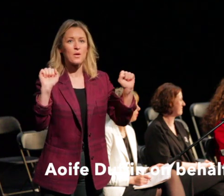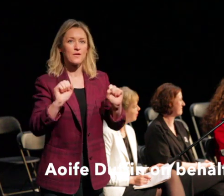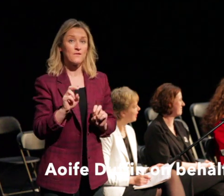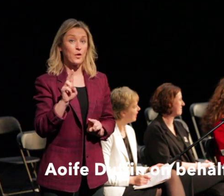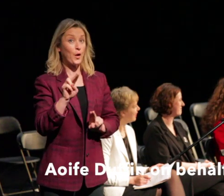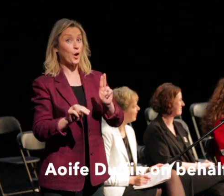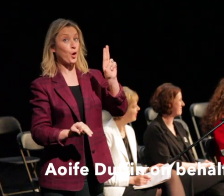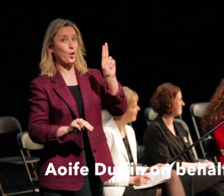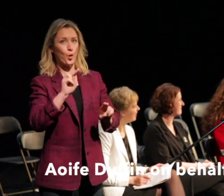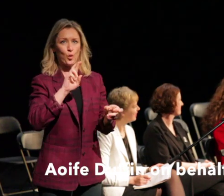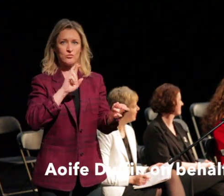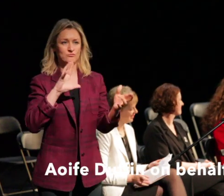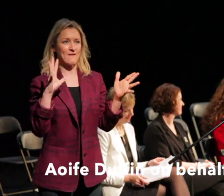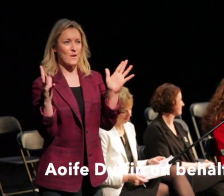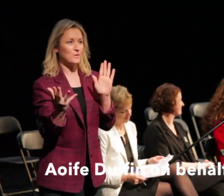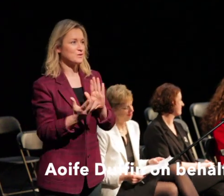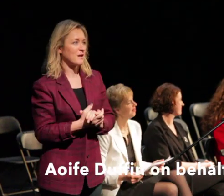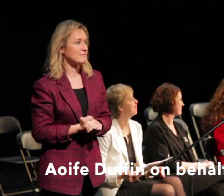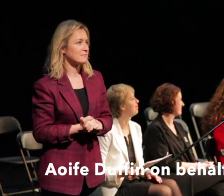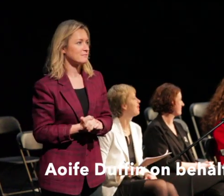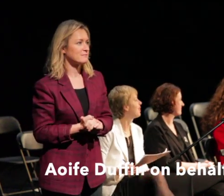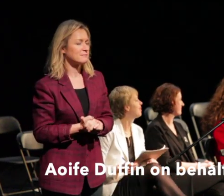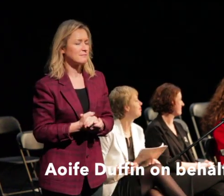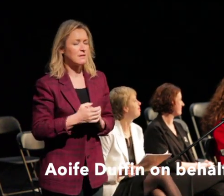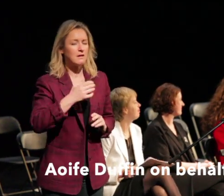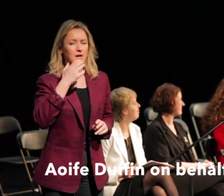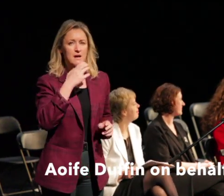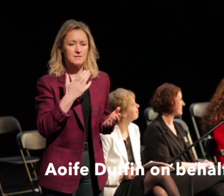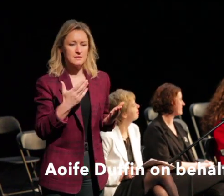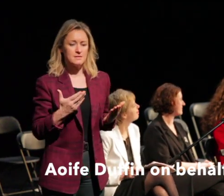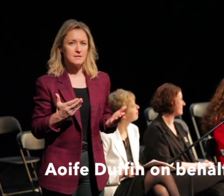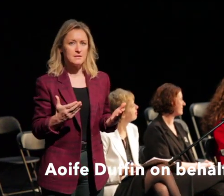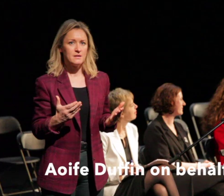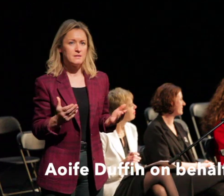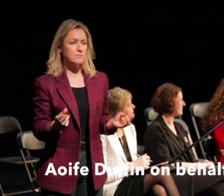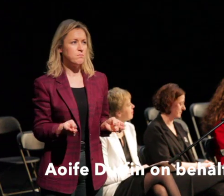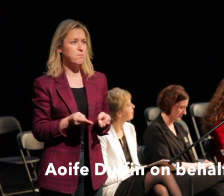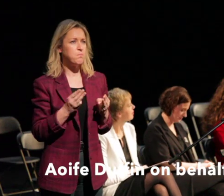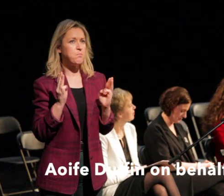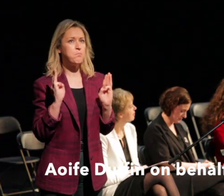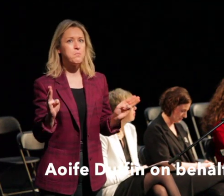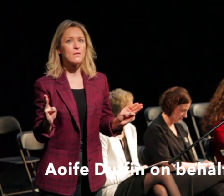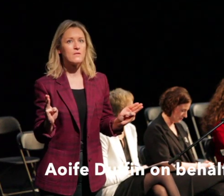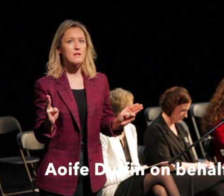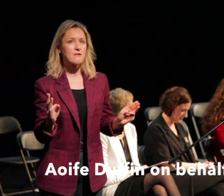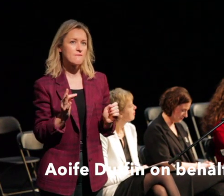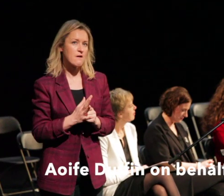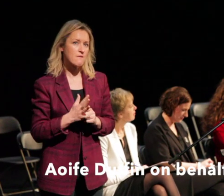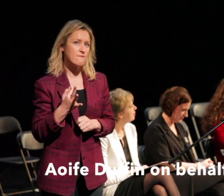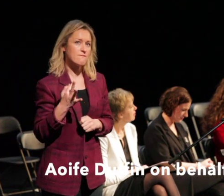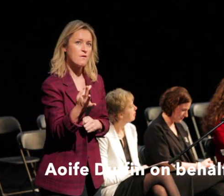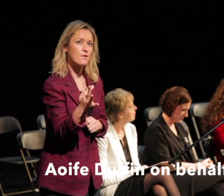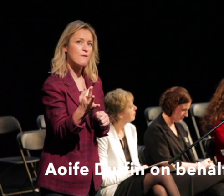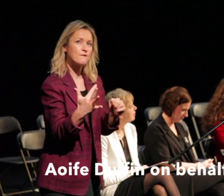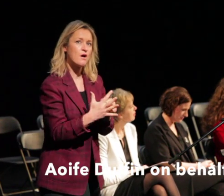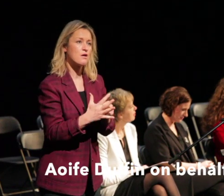insurrection. What a great moment this is. What a powerful catalyst for change. And what